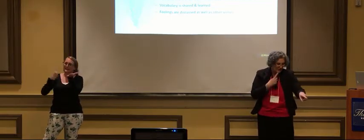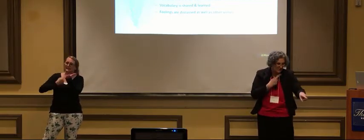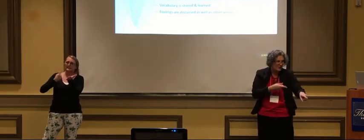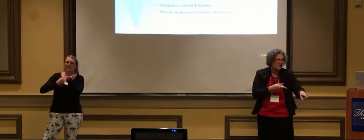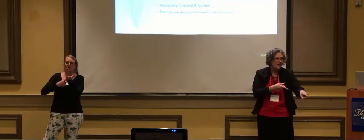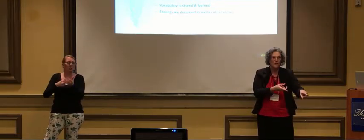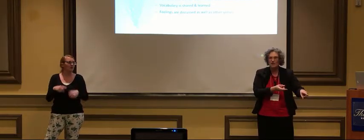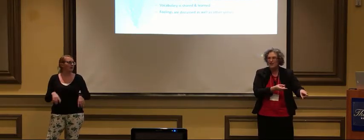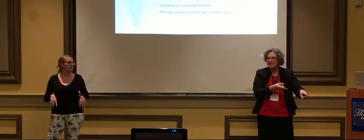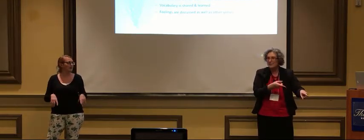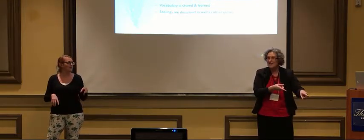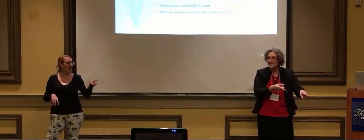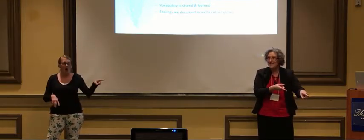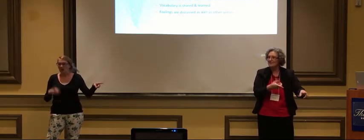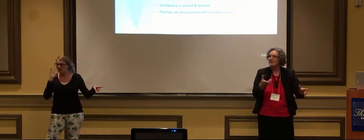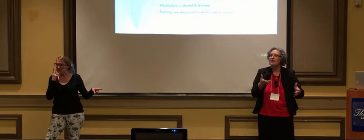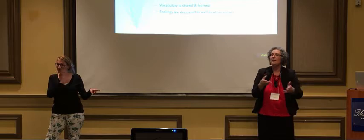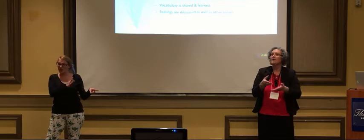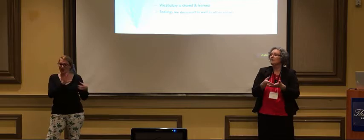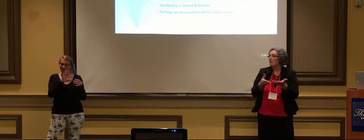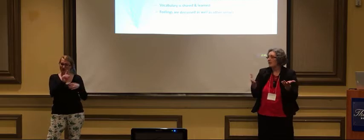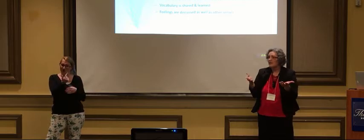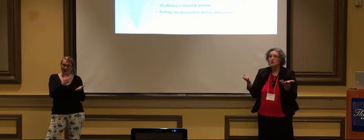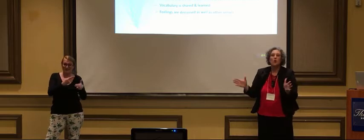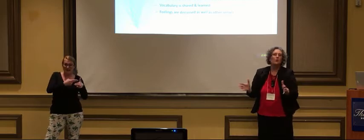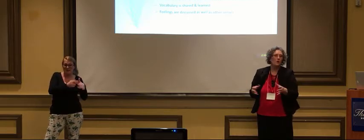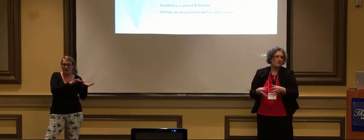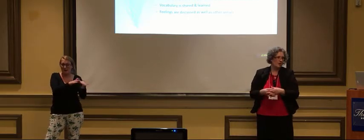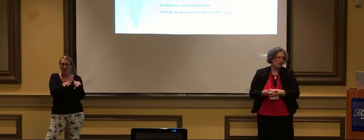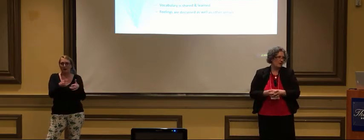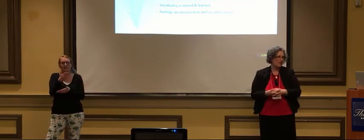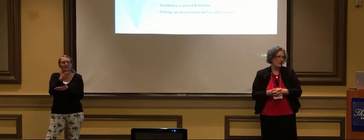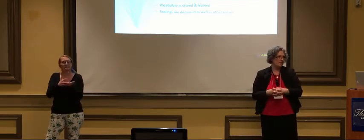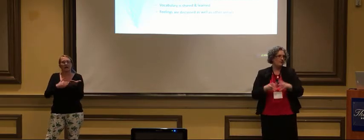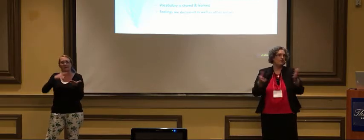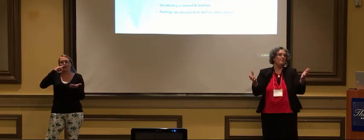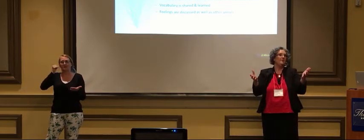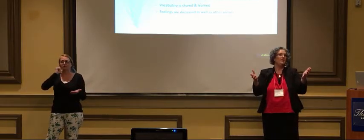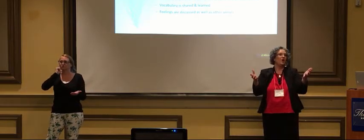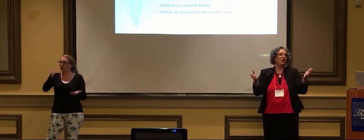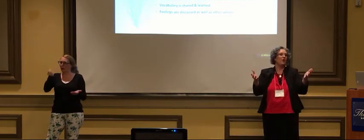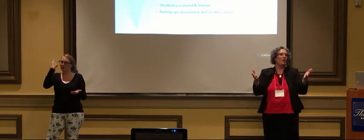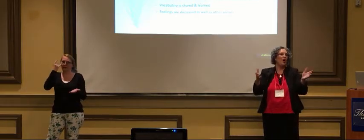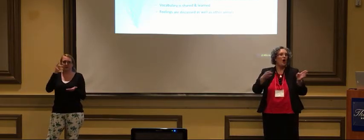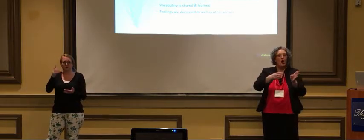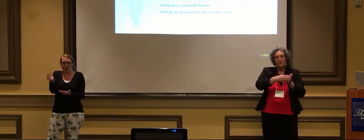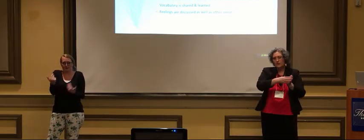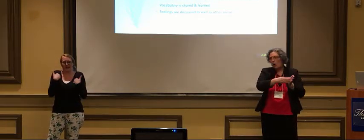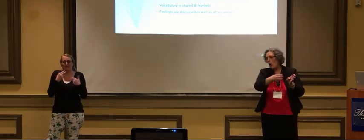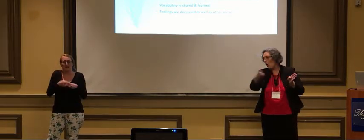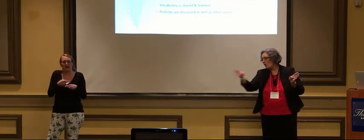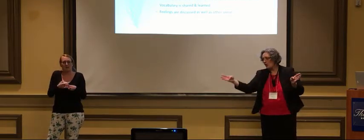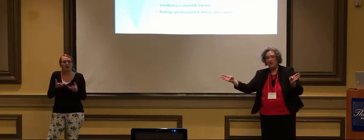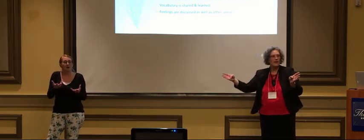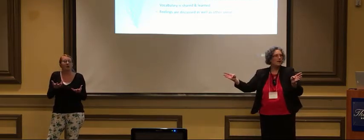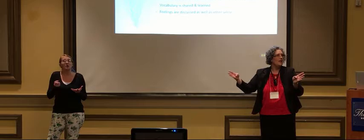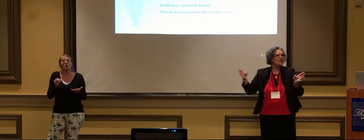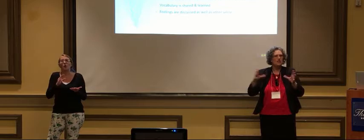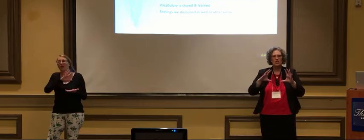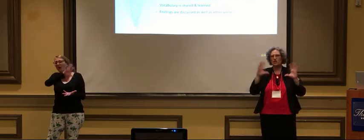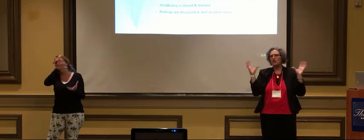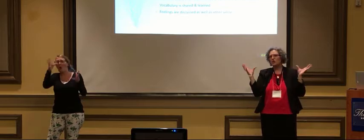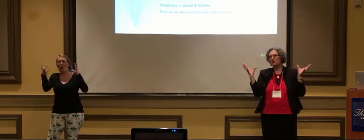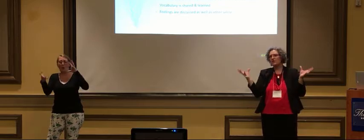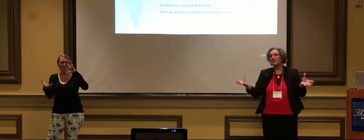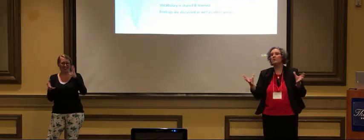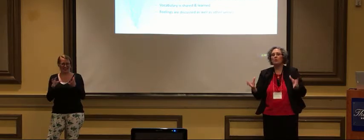happens. Did you see what she said? Her dog's name is this. Some kids don't know that dogs have names. So this whole thing